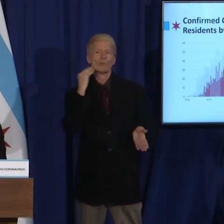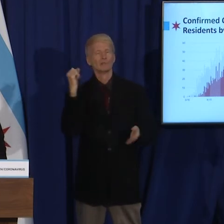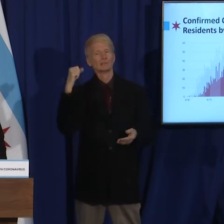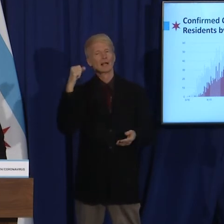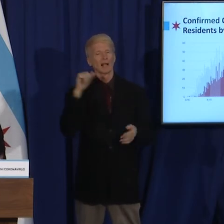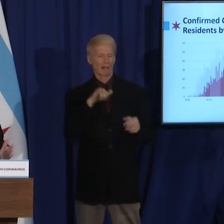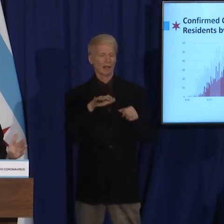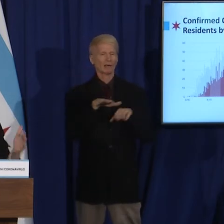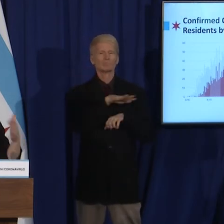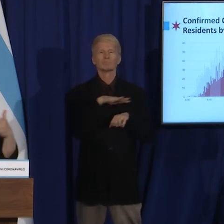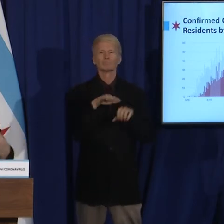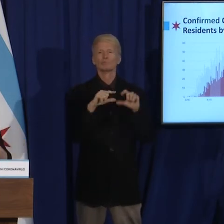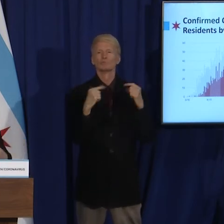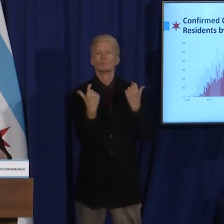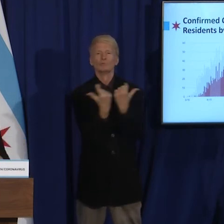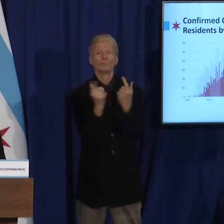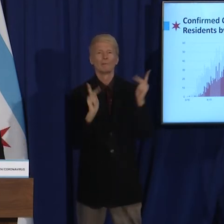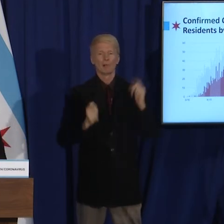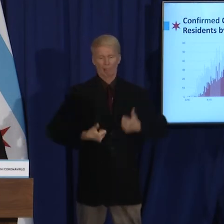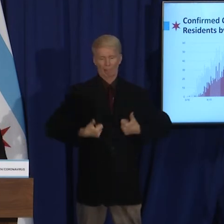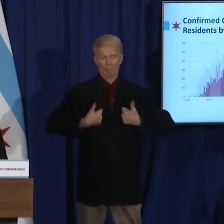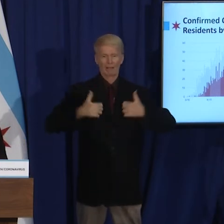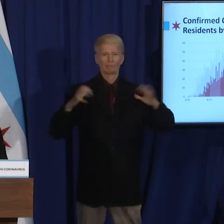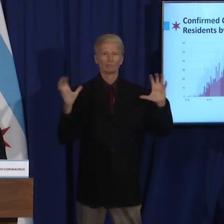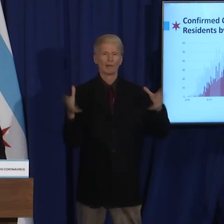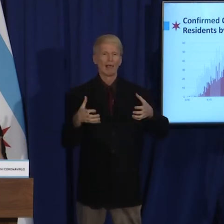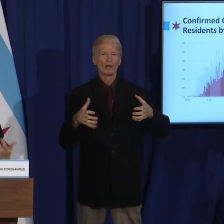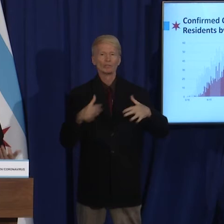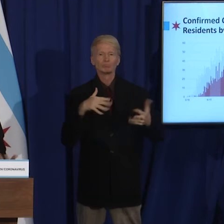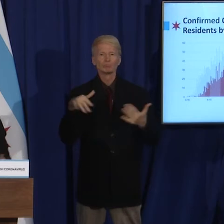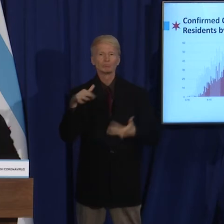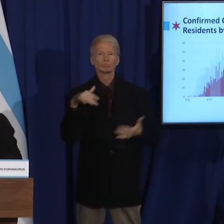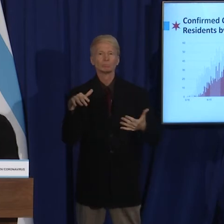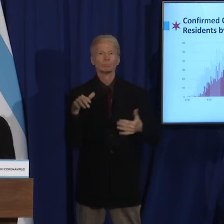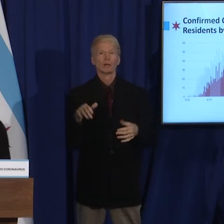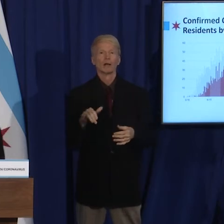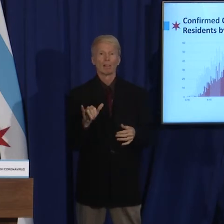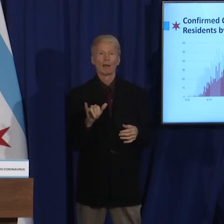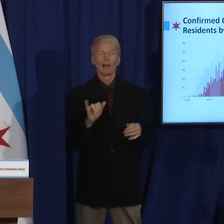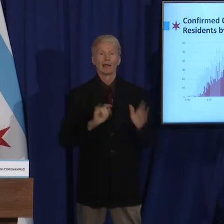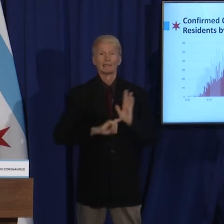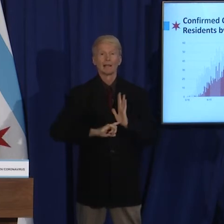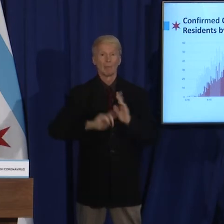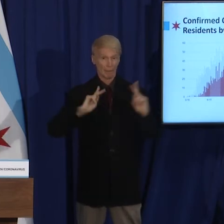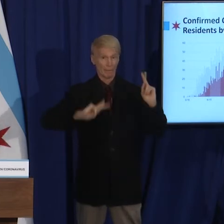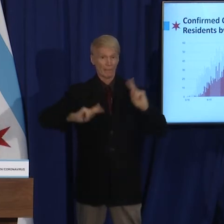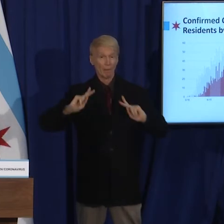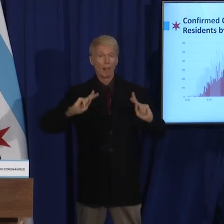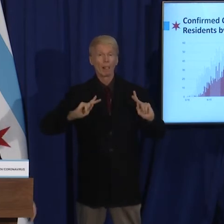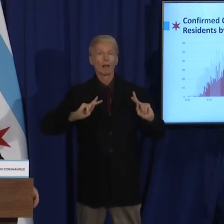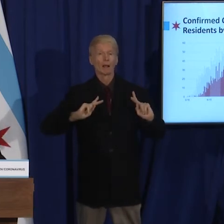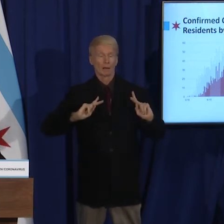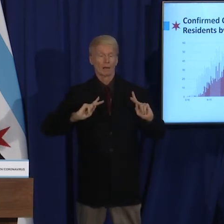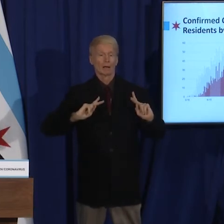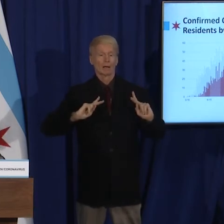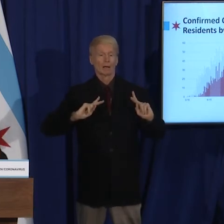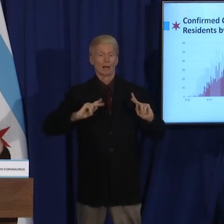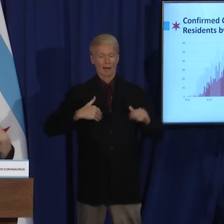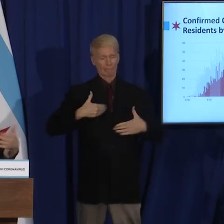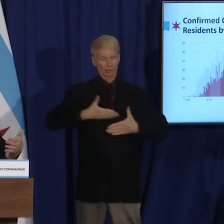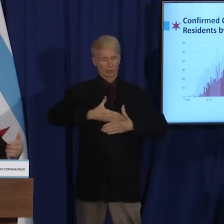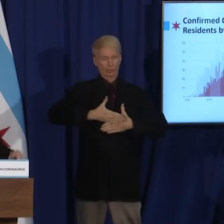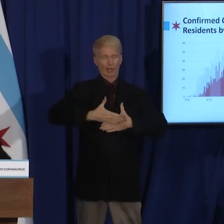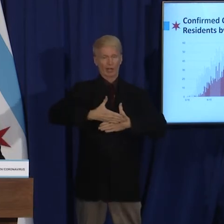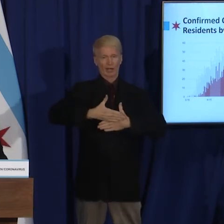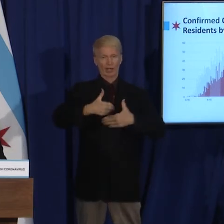other congregate settings where people are living together. We looked at, for example, people who were sharing space.